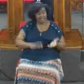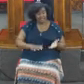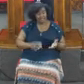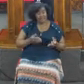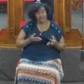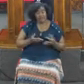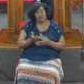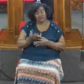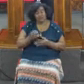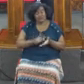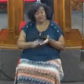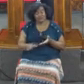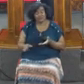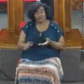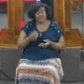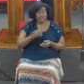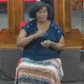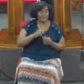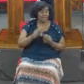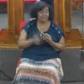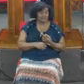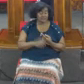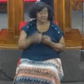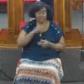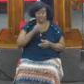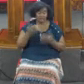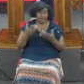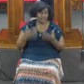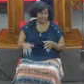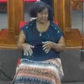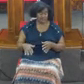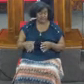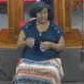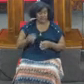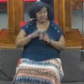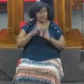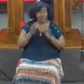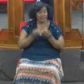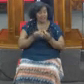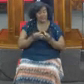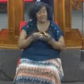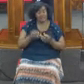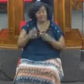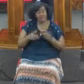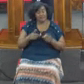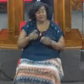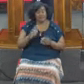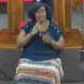the past couple of weeks and months, they're not done. The family members that we laugh with,